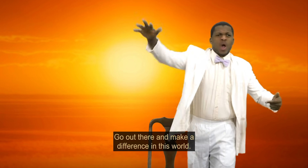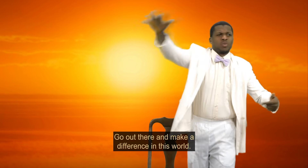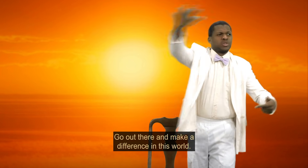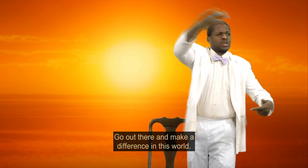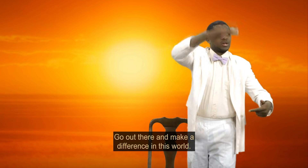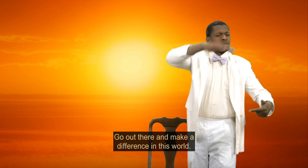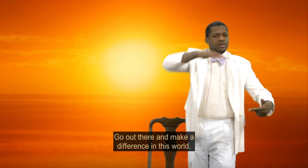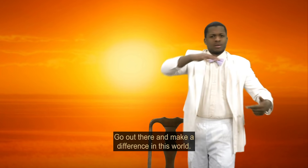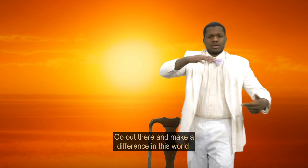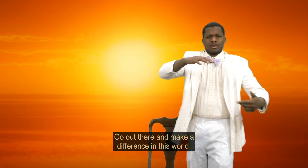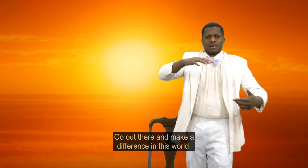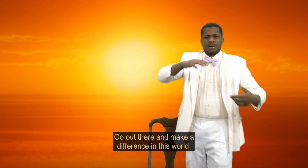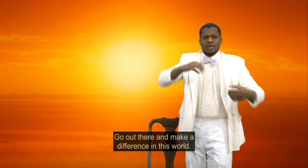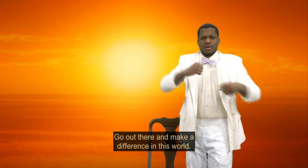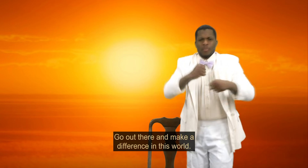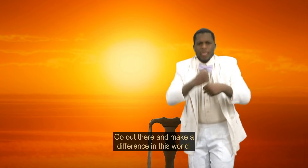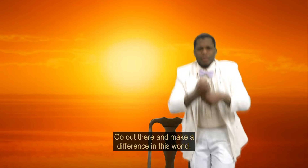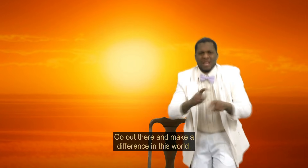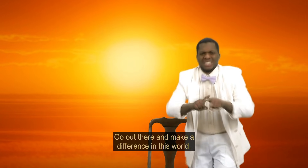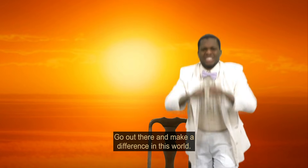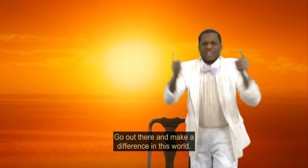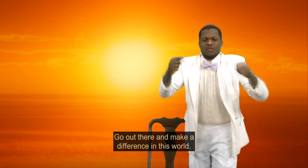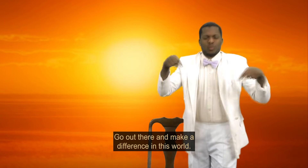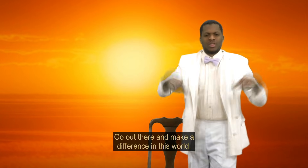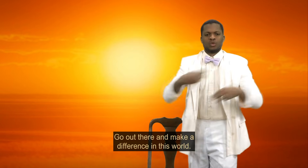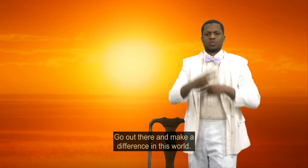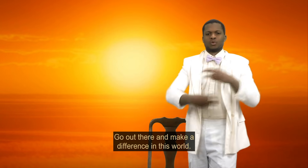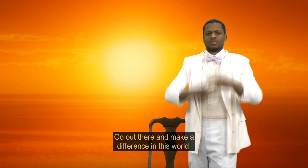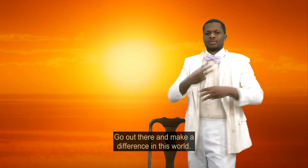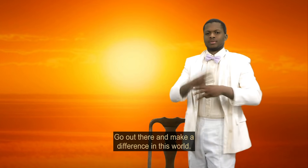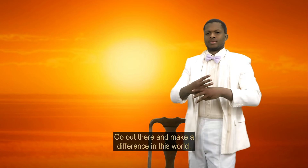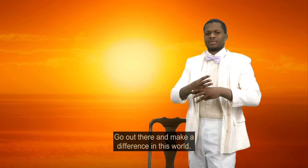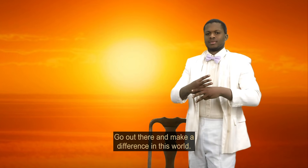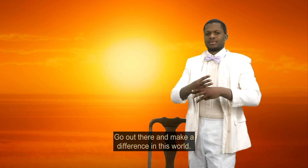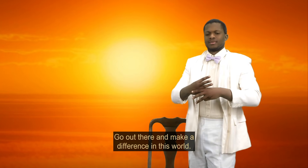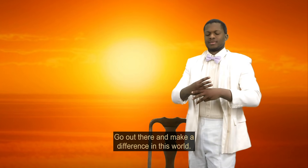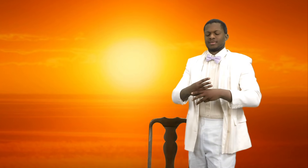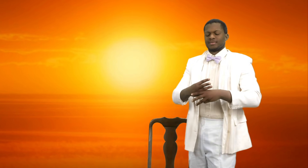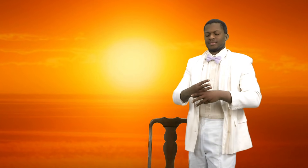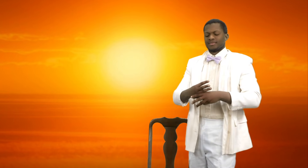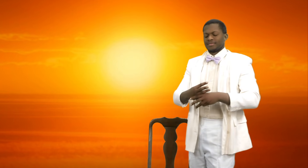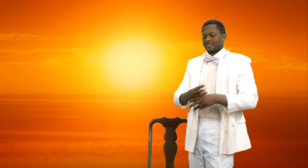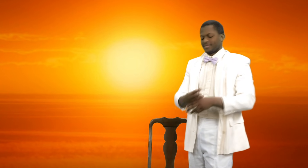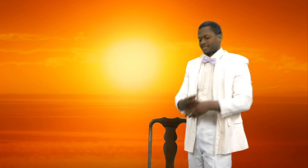Go out there and make a difference in this world.